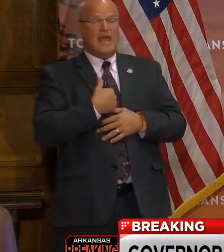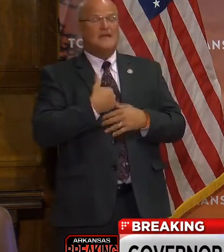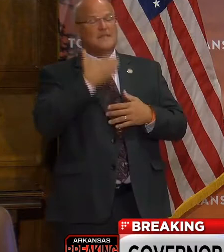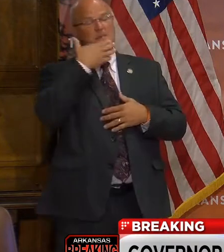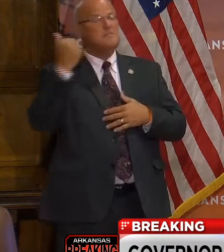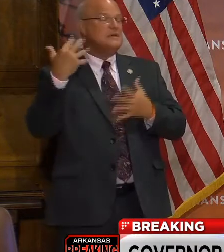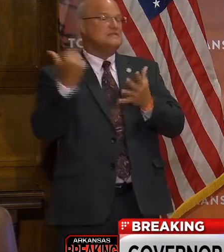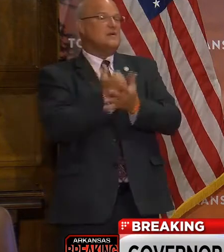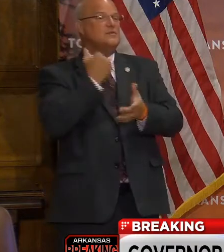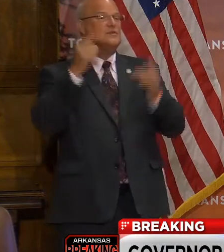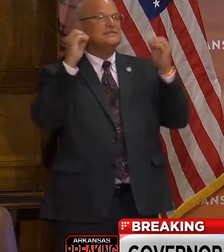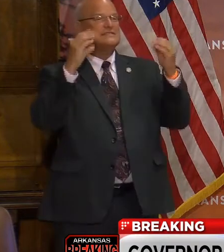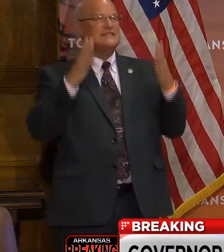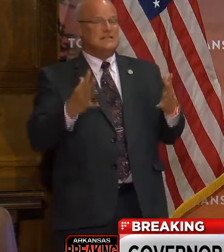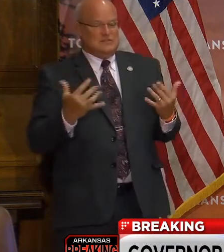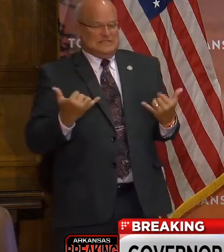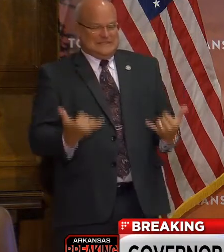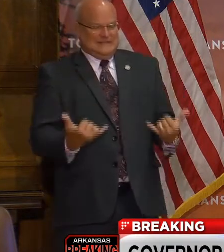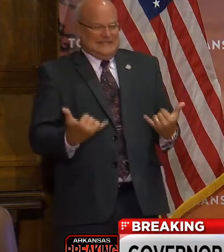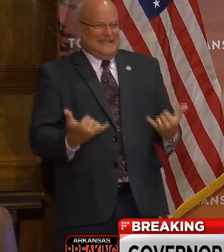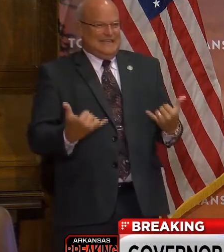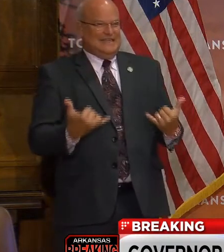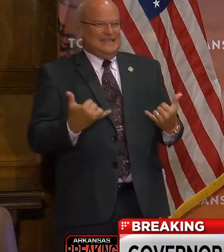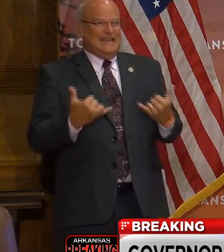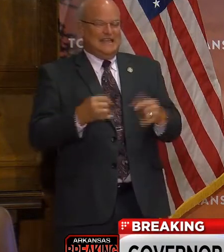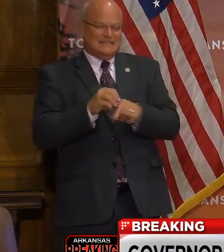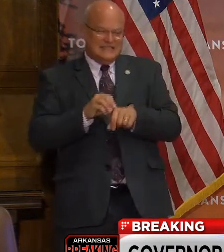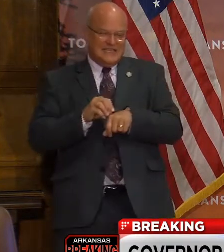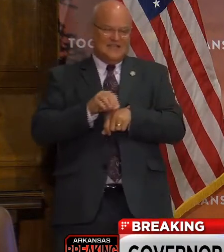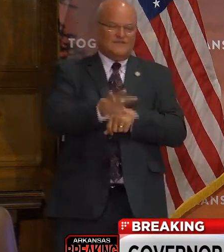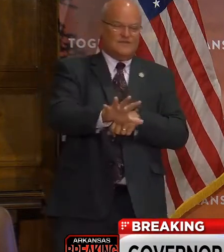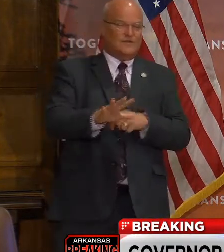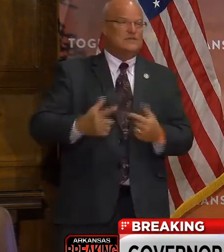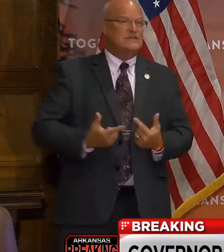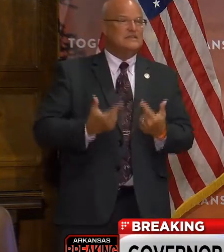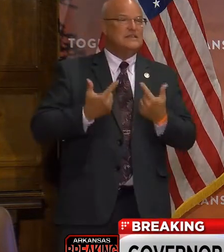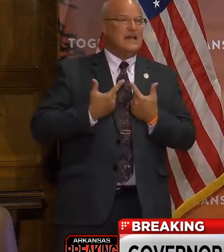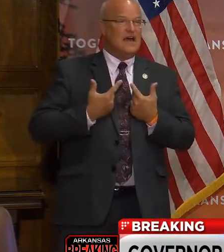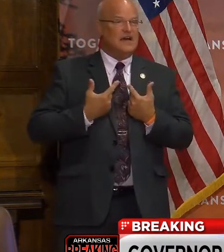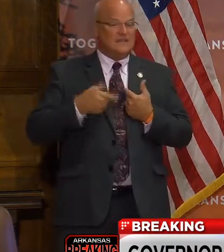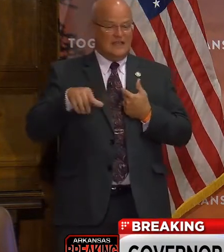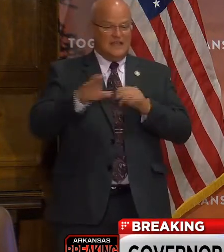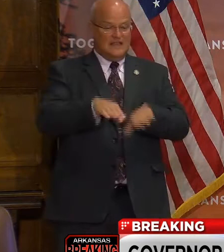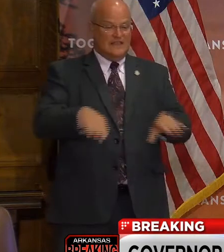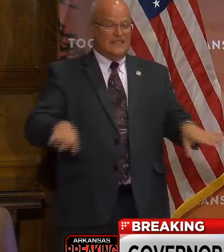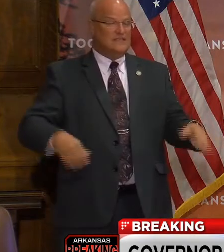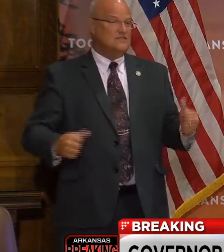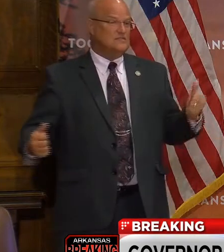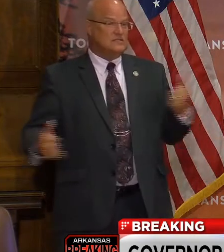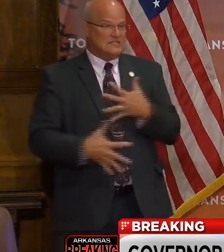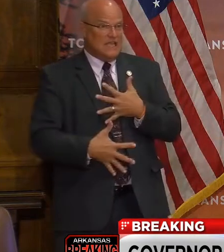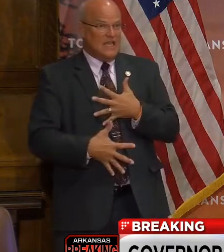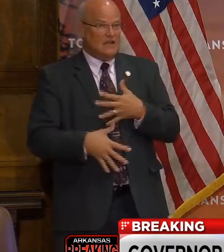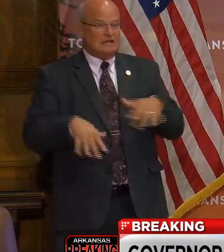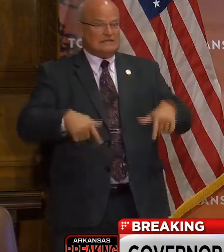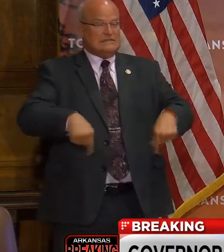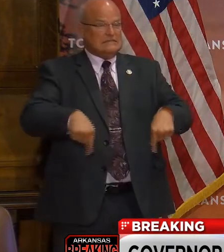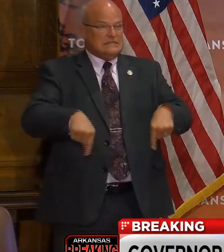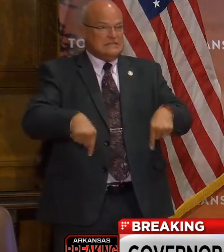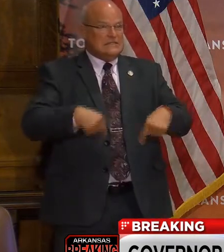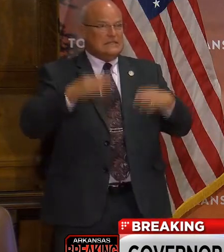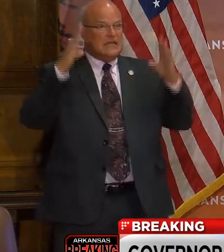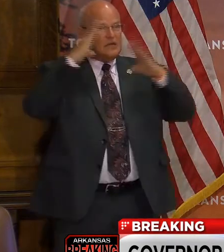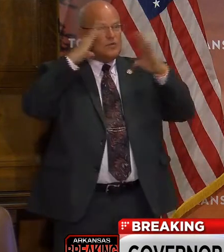opportunity as educators than right now to influence the lives of scared, uncertain, and worried students